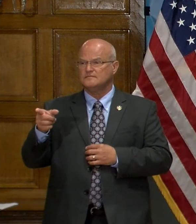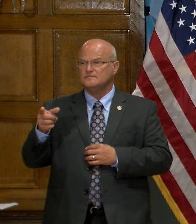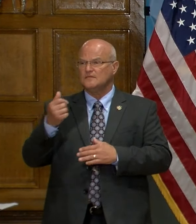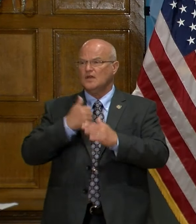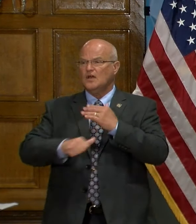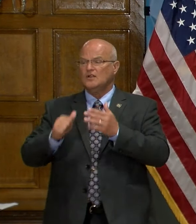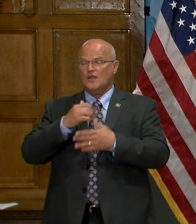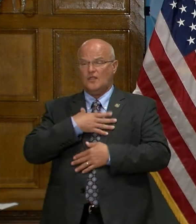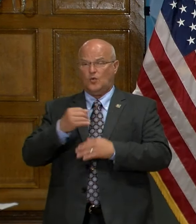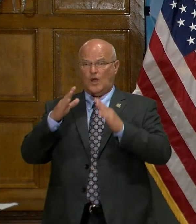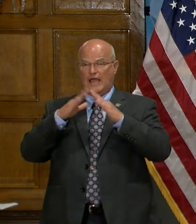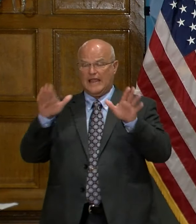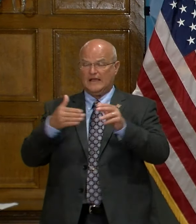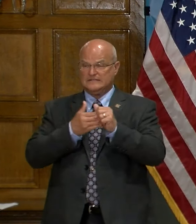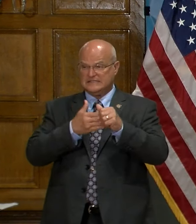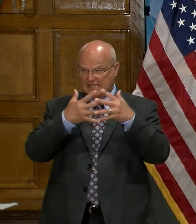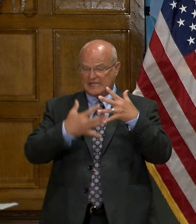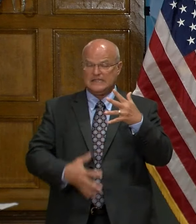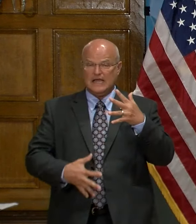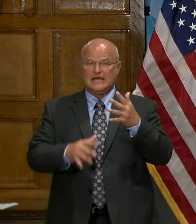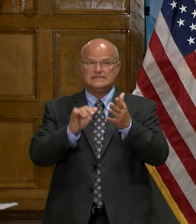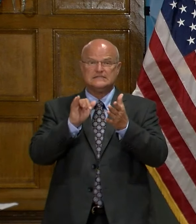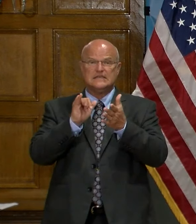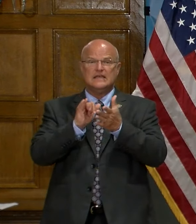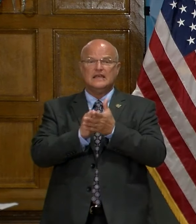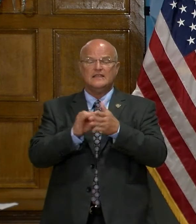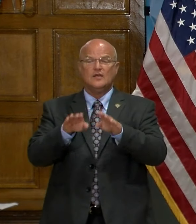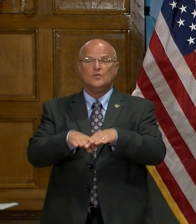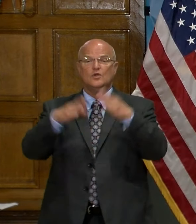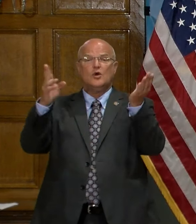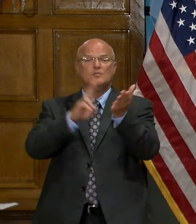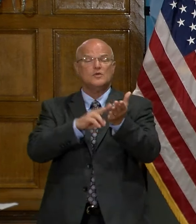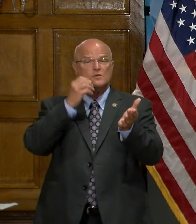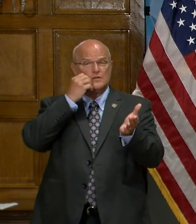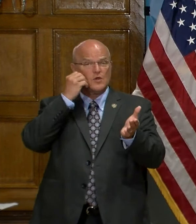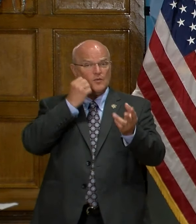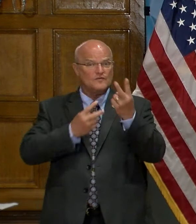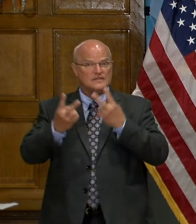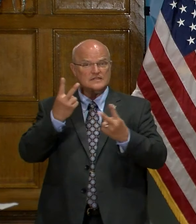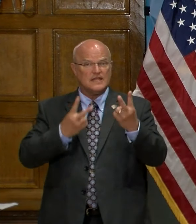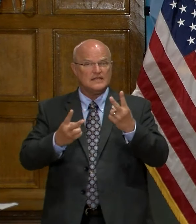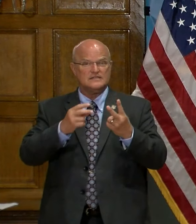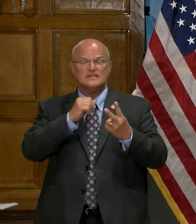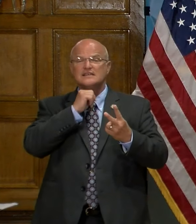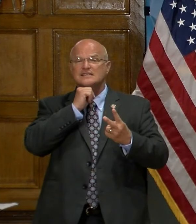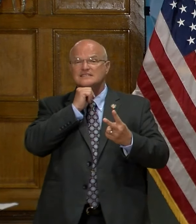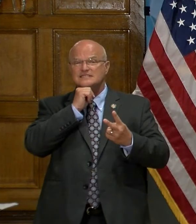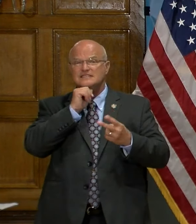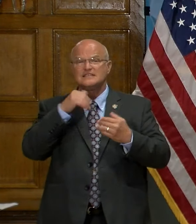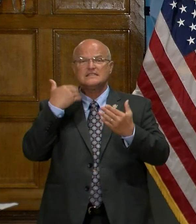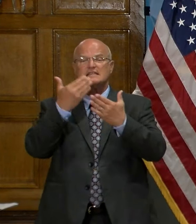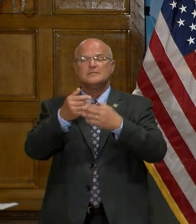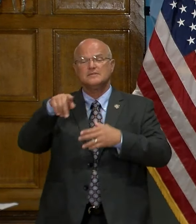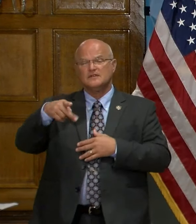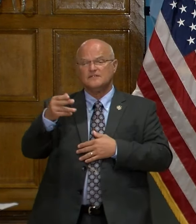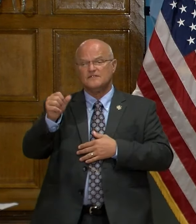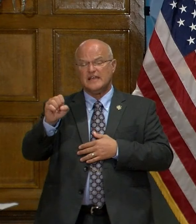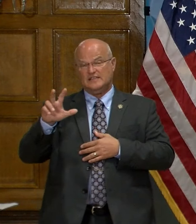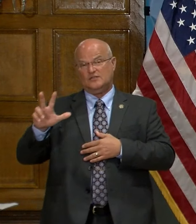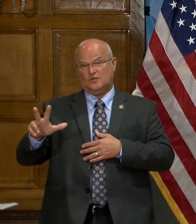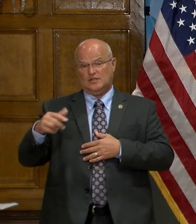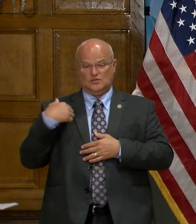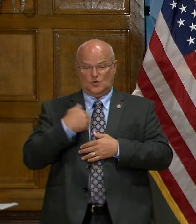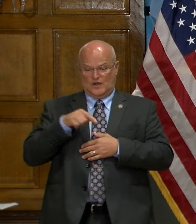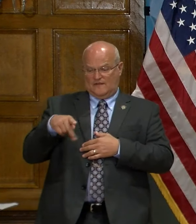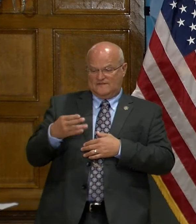Under the White House guidelines, the reopening the nursing homes to visitation doesn't come until phase 3. So given that we're